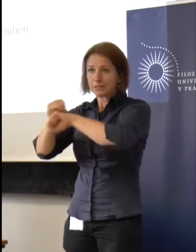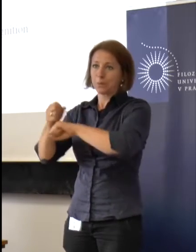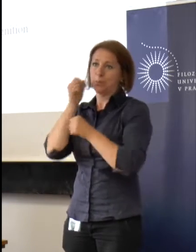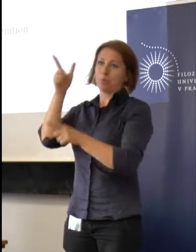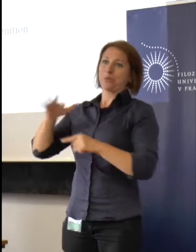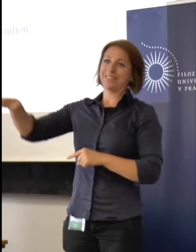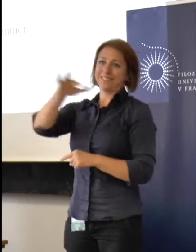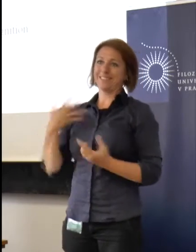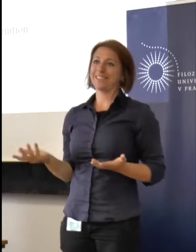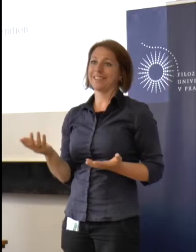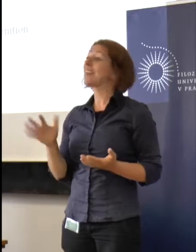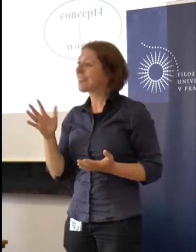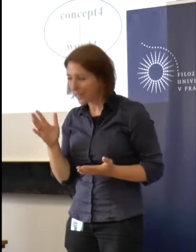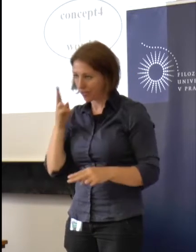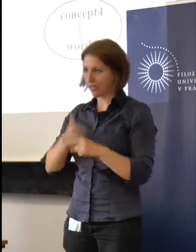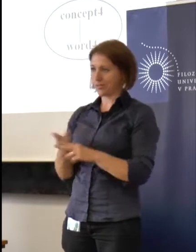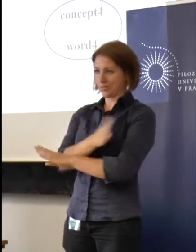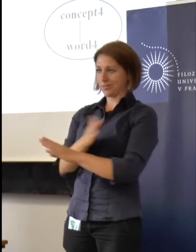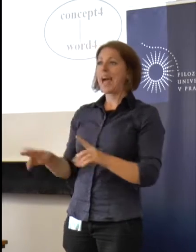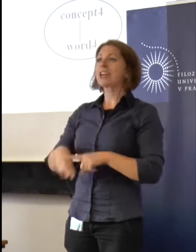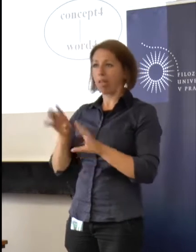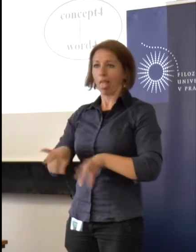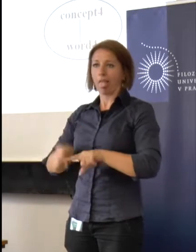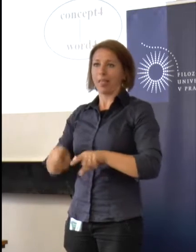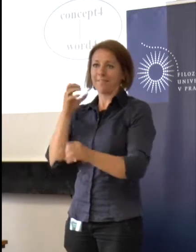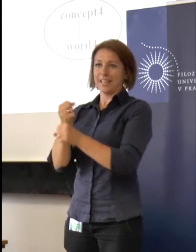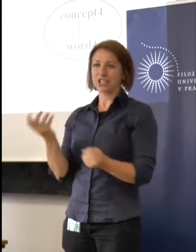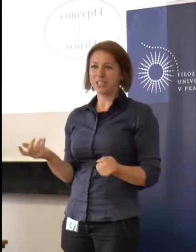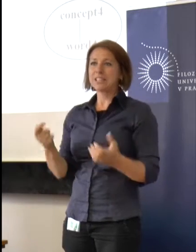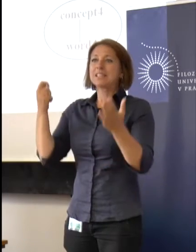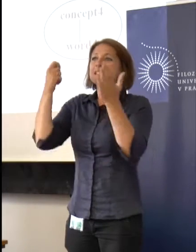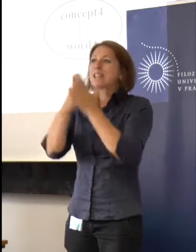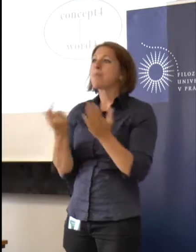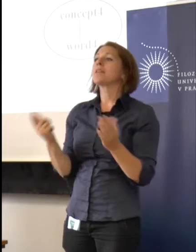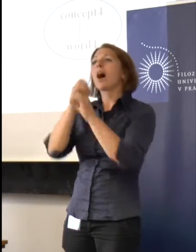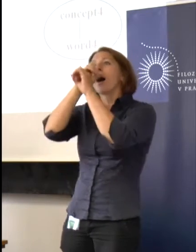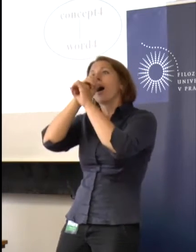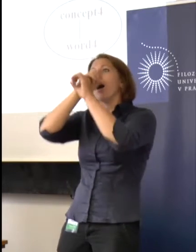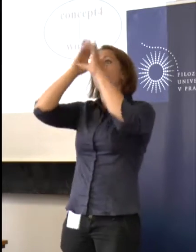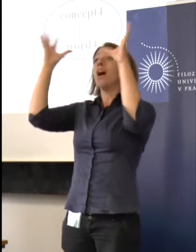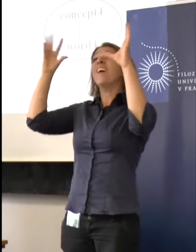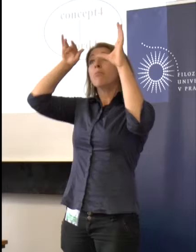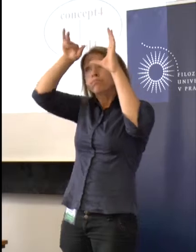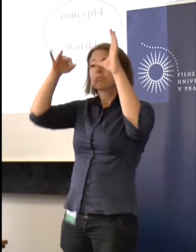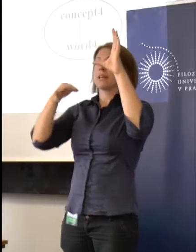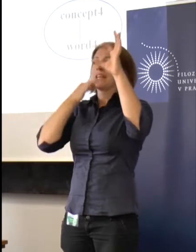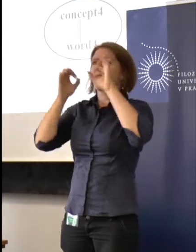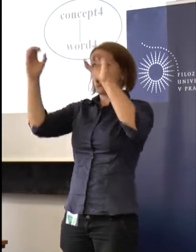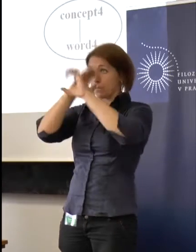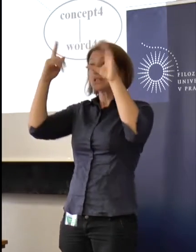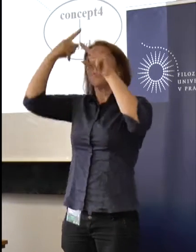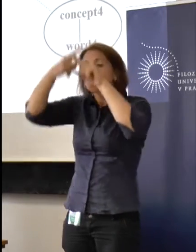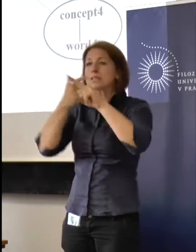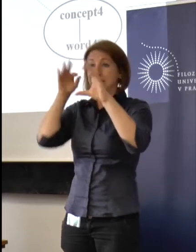not a universal thing. So, and hence languages are like this. So languages are different. We have the world in the middle here, and